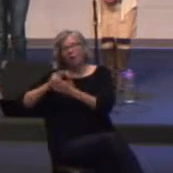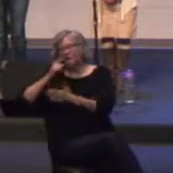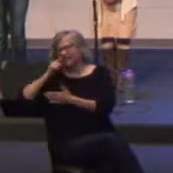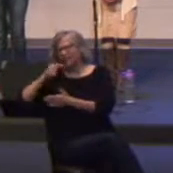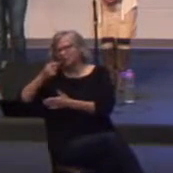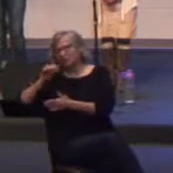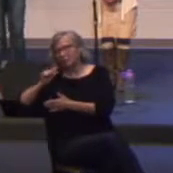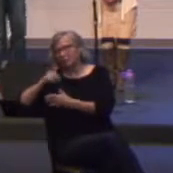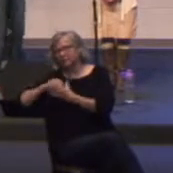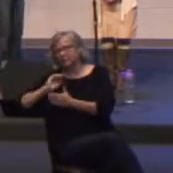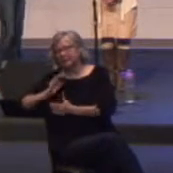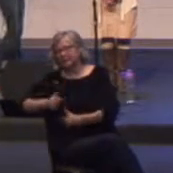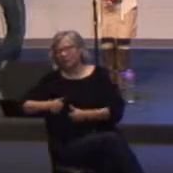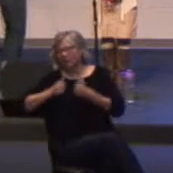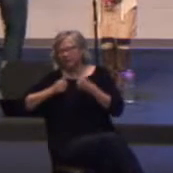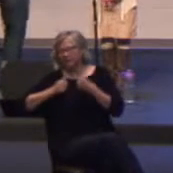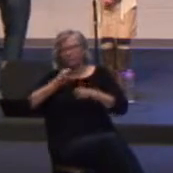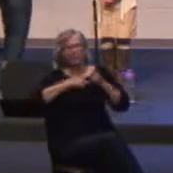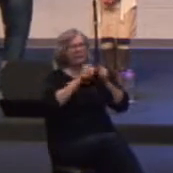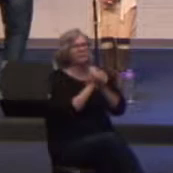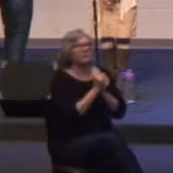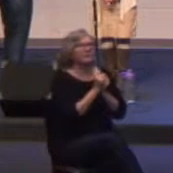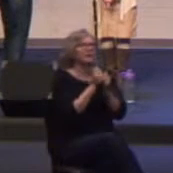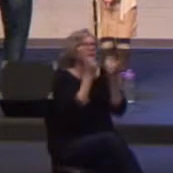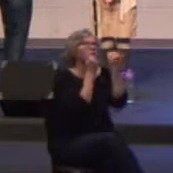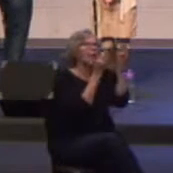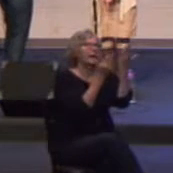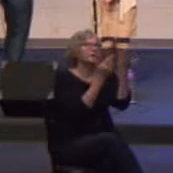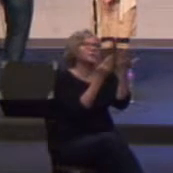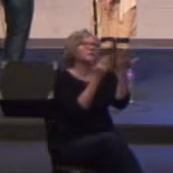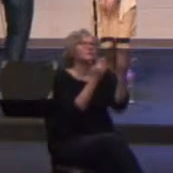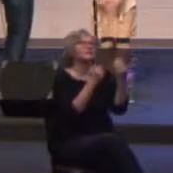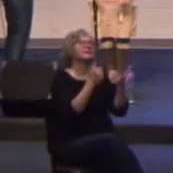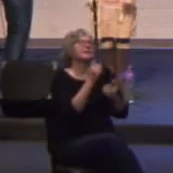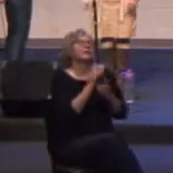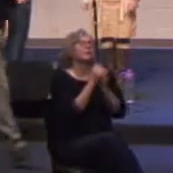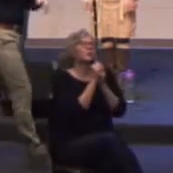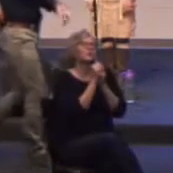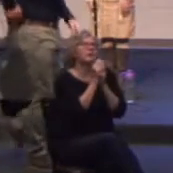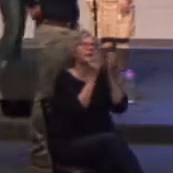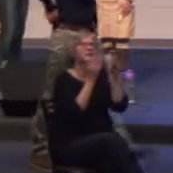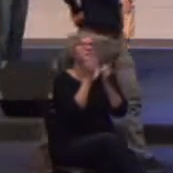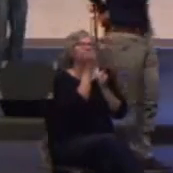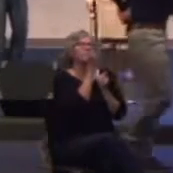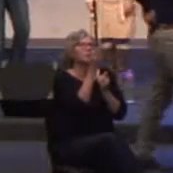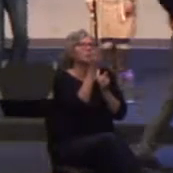gratitude, worship, and service to you. May it be so, we pray. Amen.